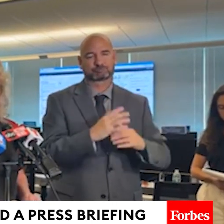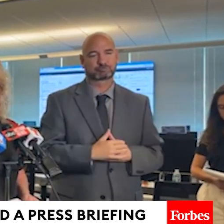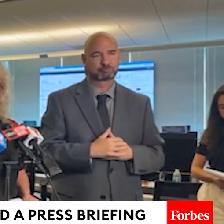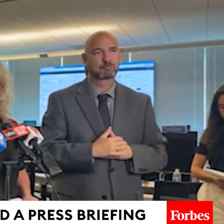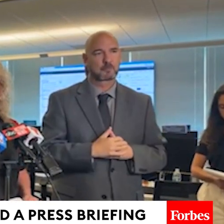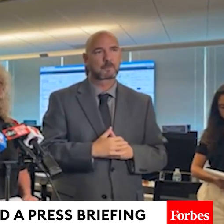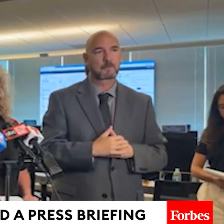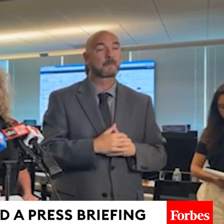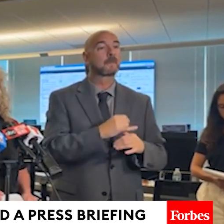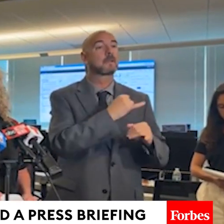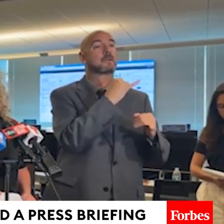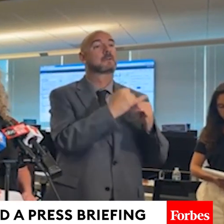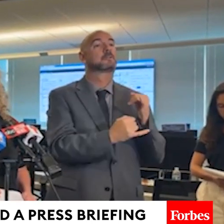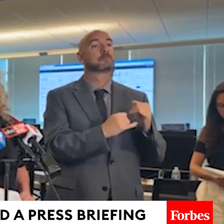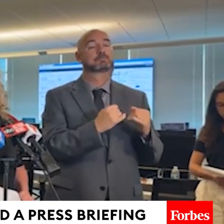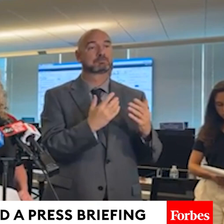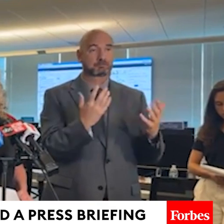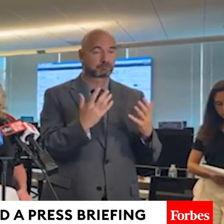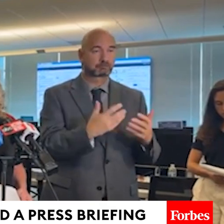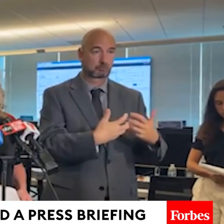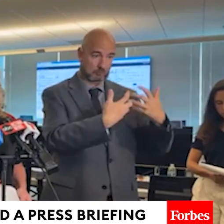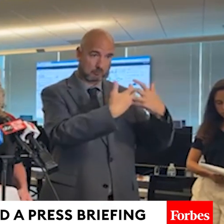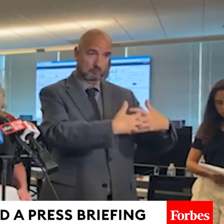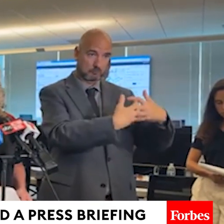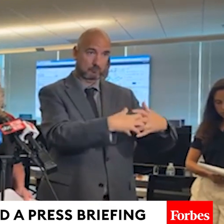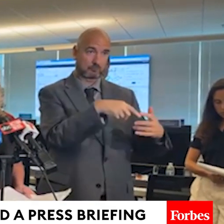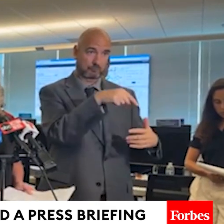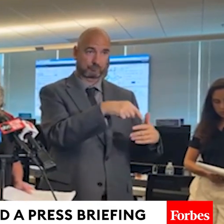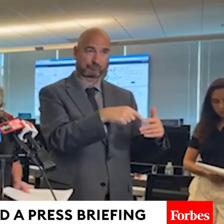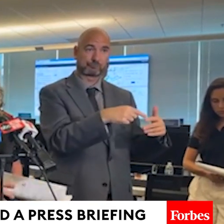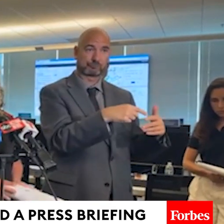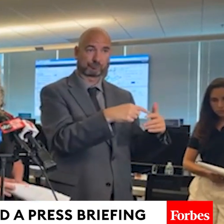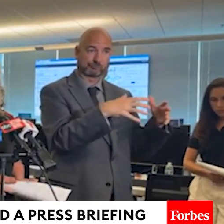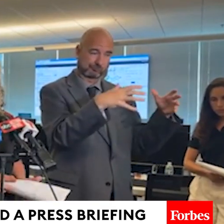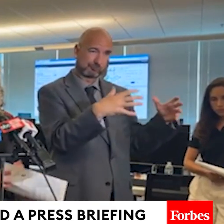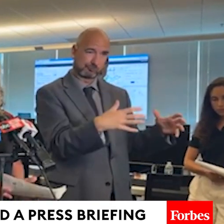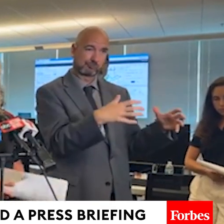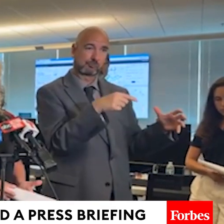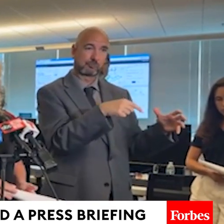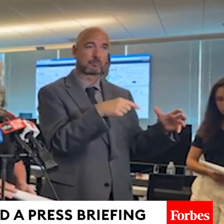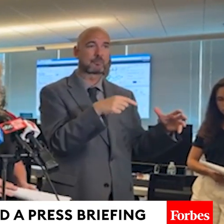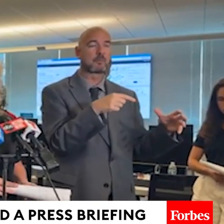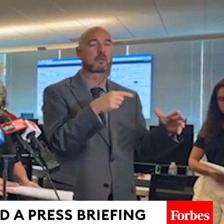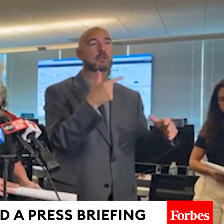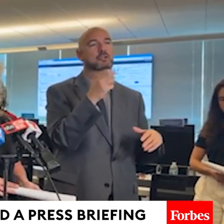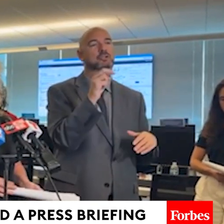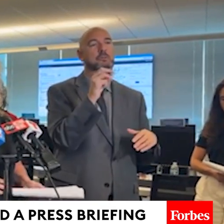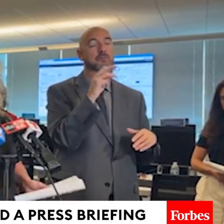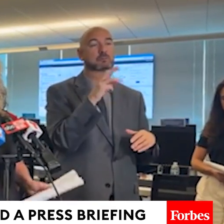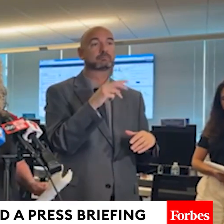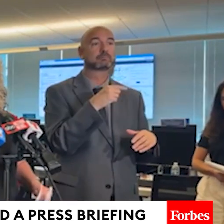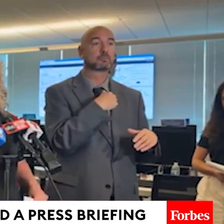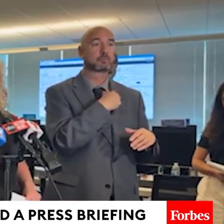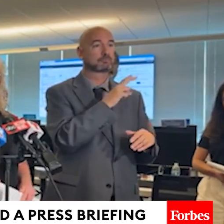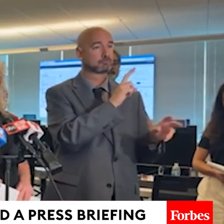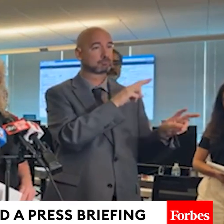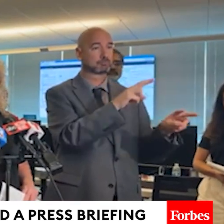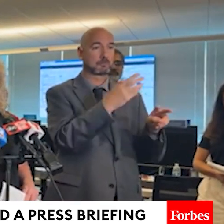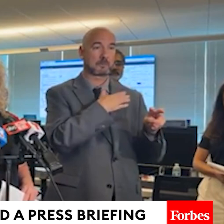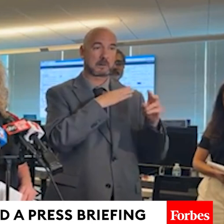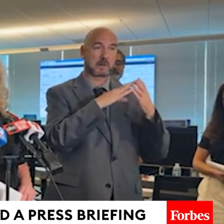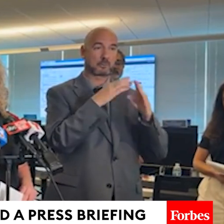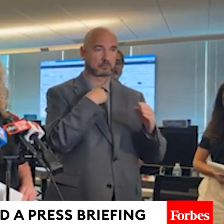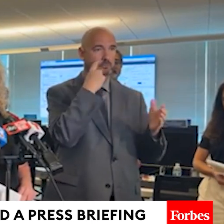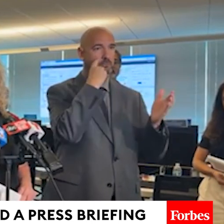lastly, with portable generators, I like to put out just a little extra warning. As I was looking around my neighborhood yesterday, I noticed